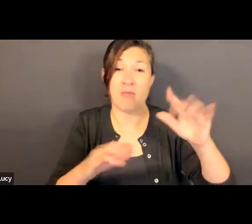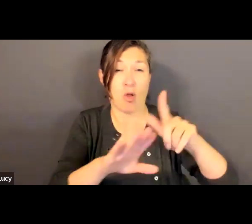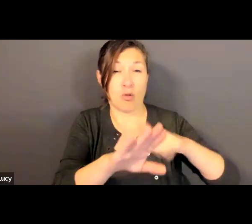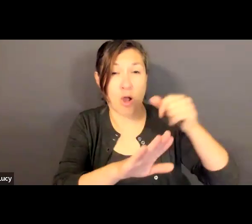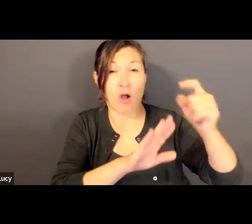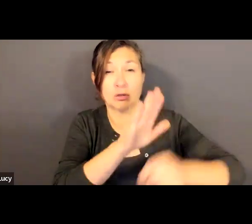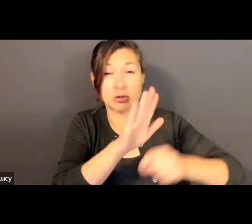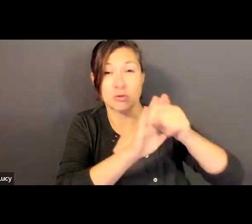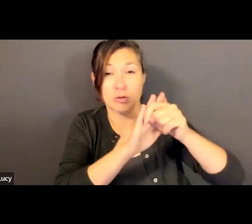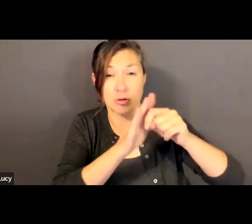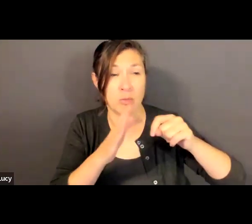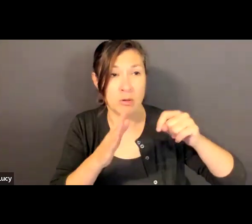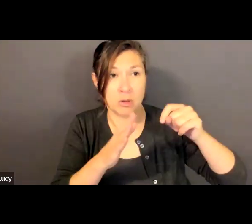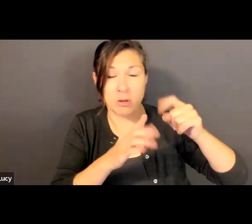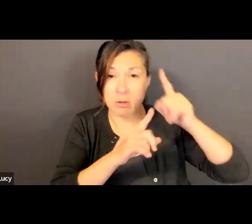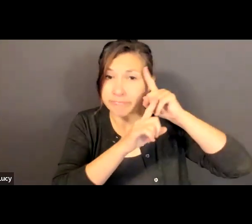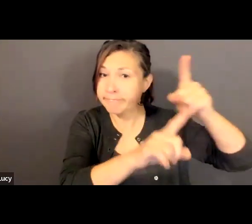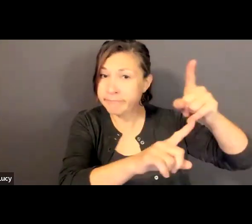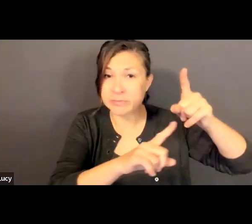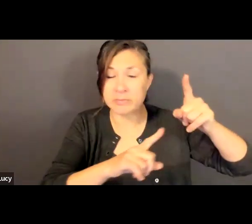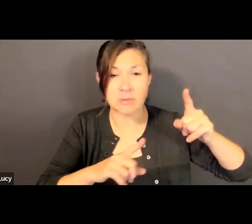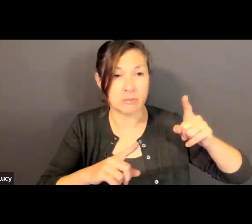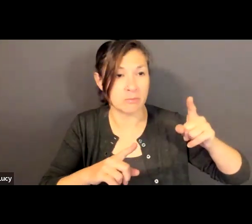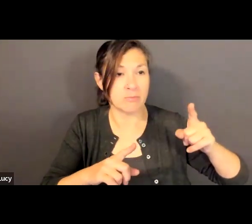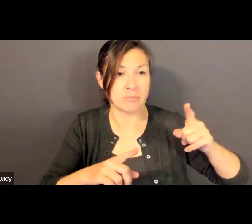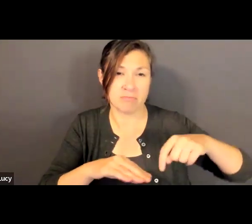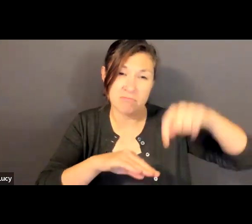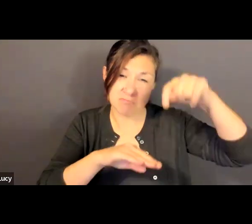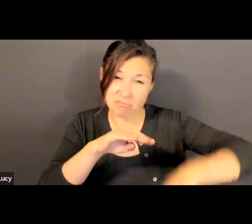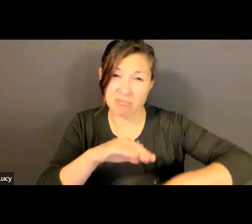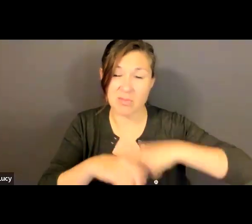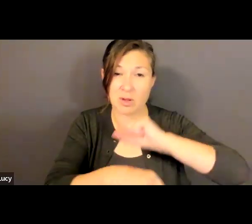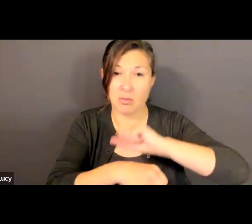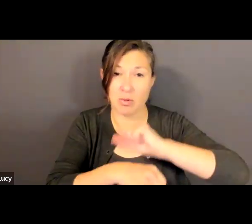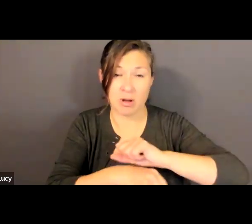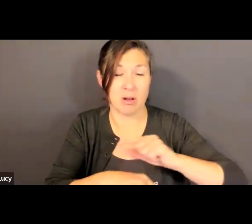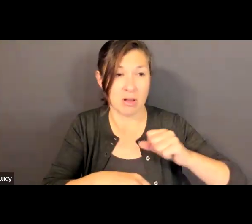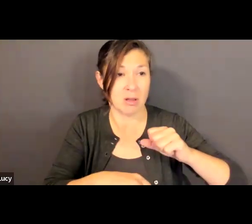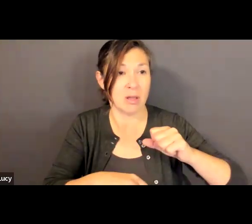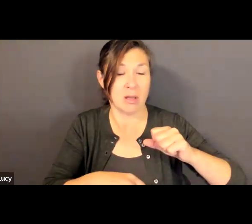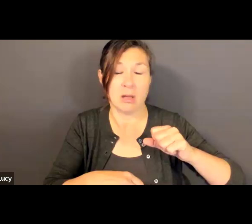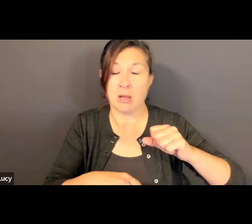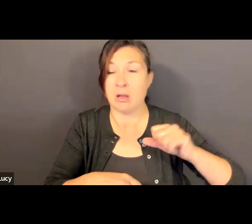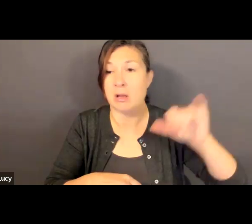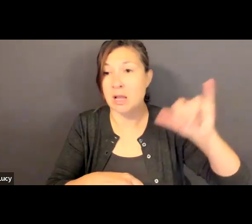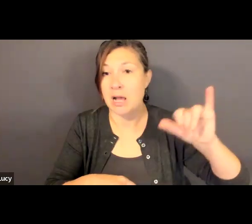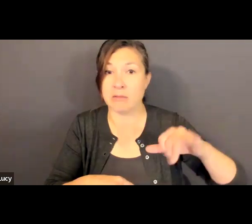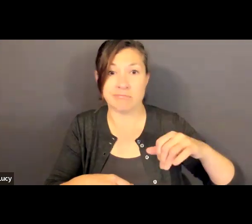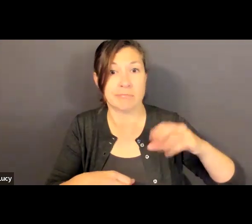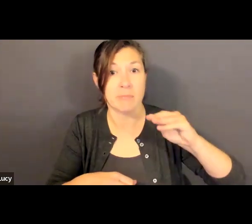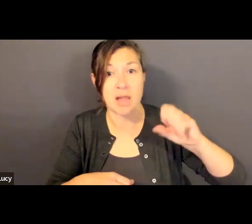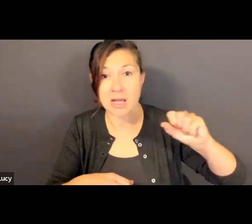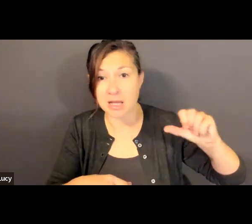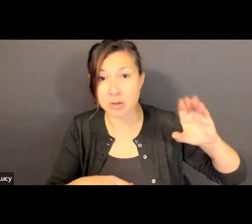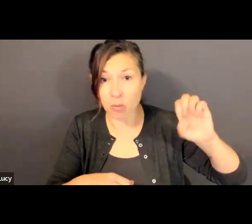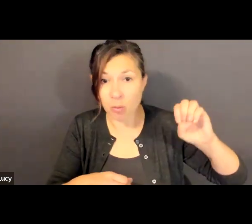work attached, like this, or like the inclusive plan, we have to keep going back